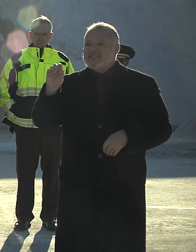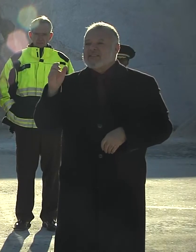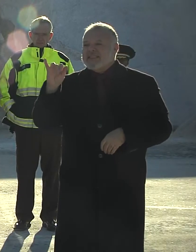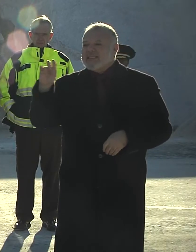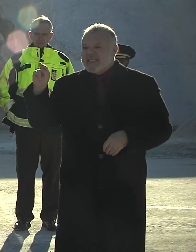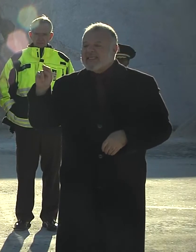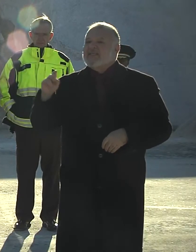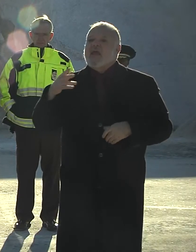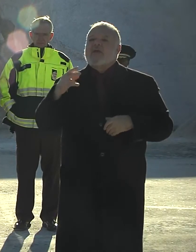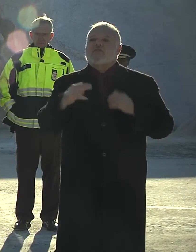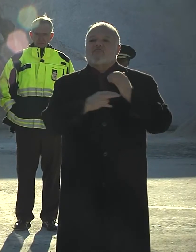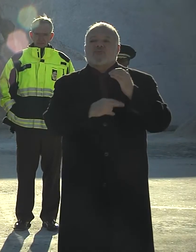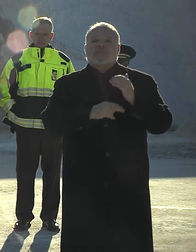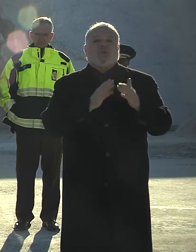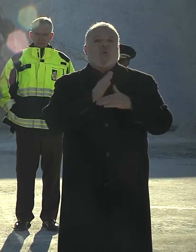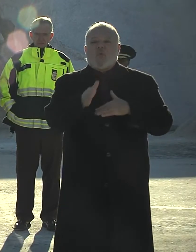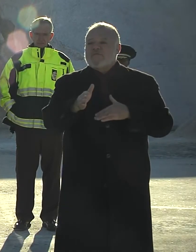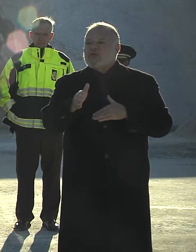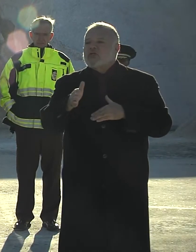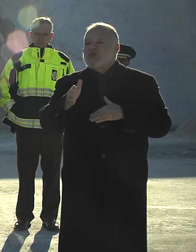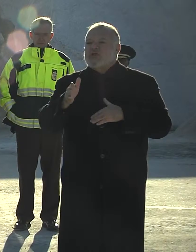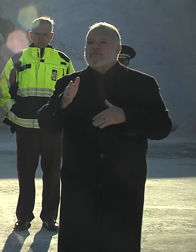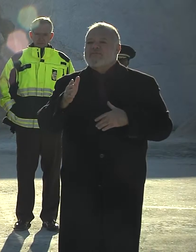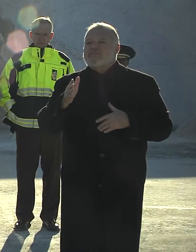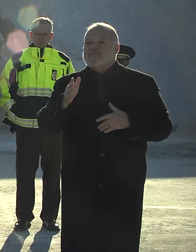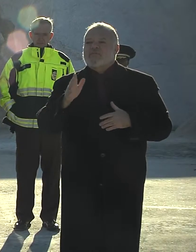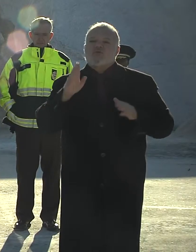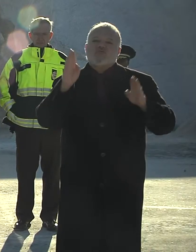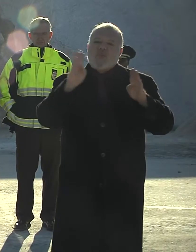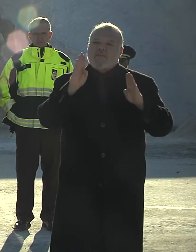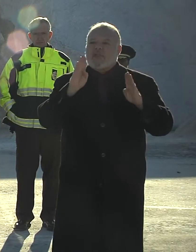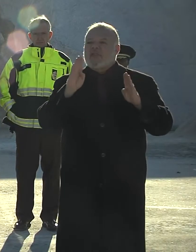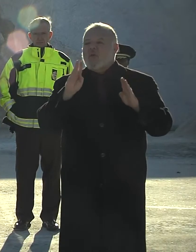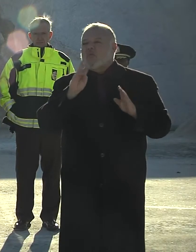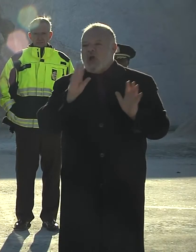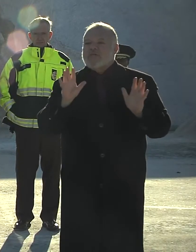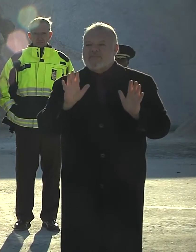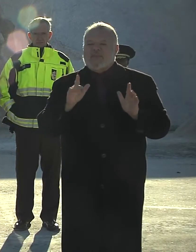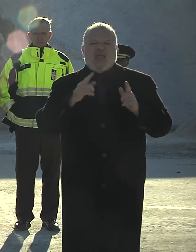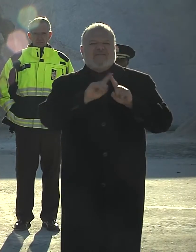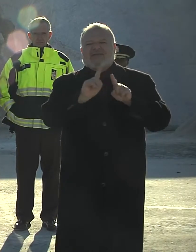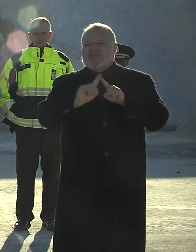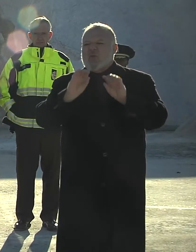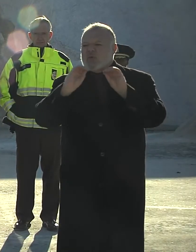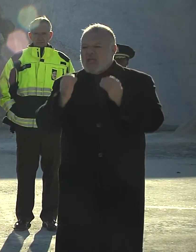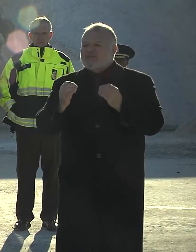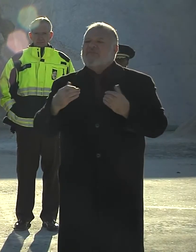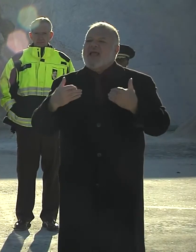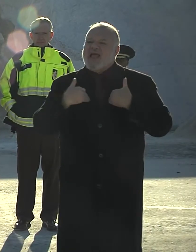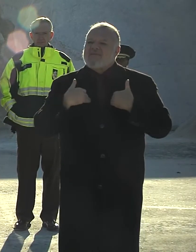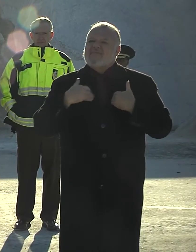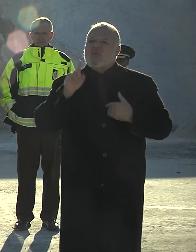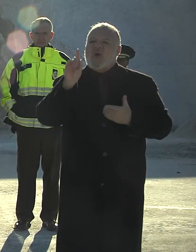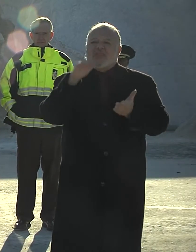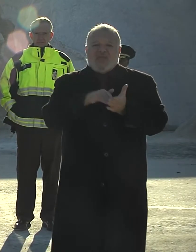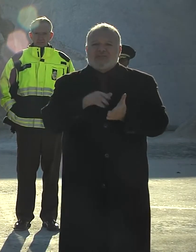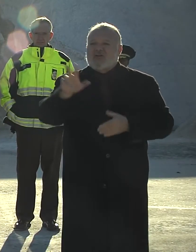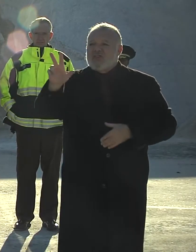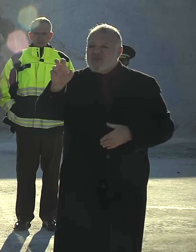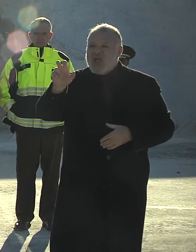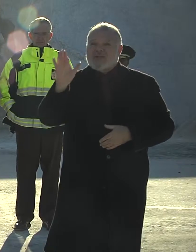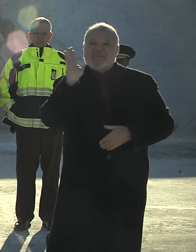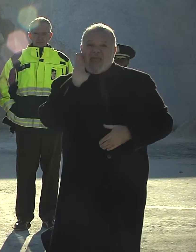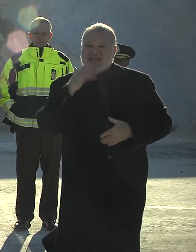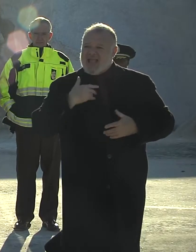Elliott Community Health. We have over 1,300 beds of emergency shelter that are available to us this